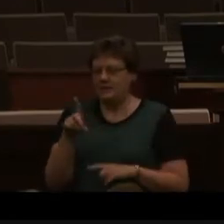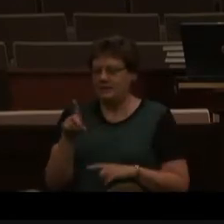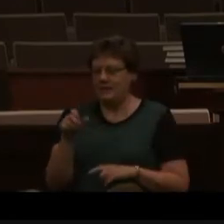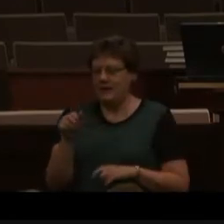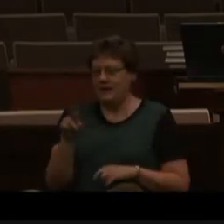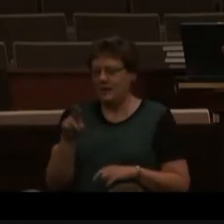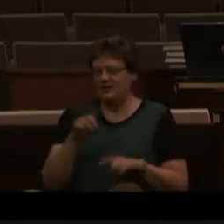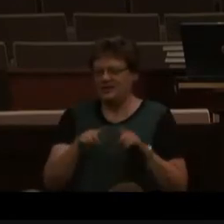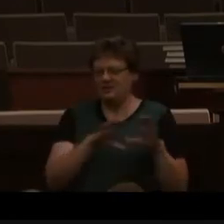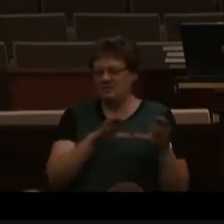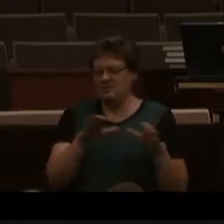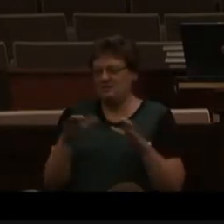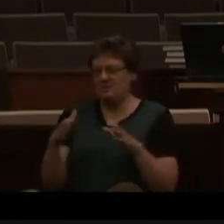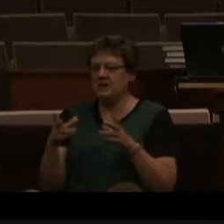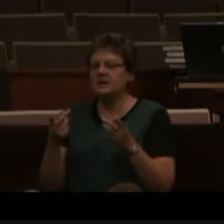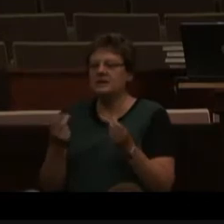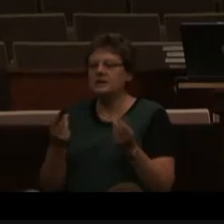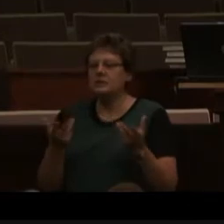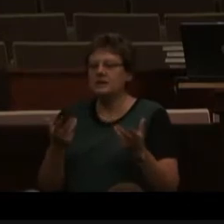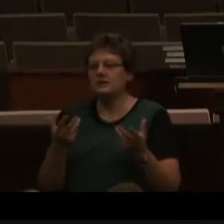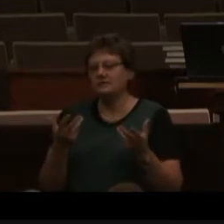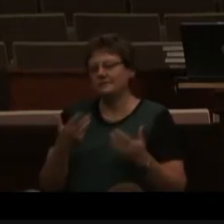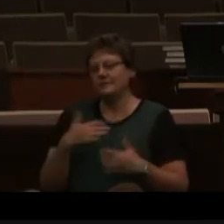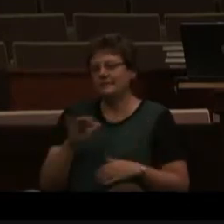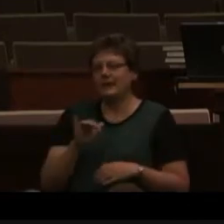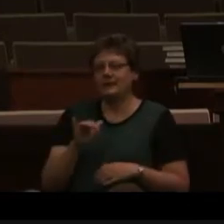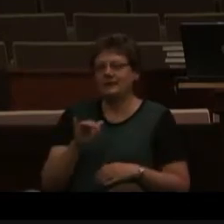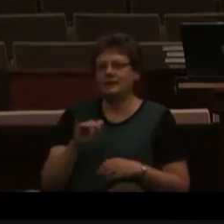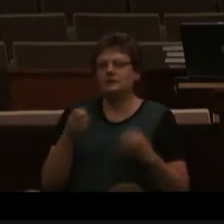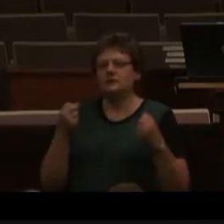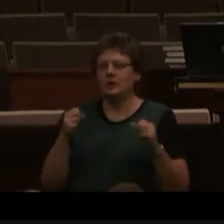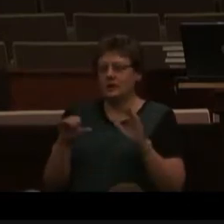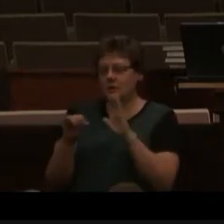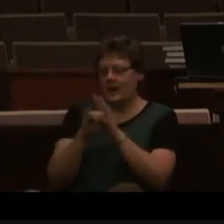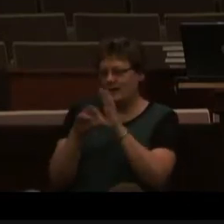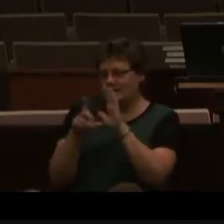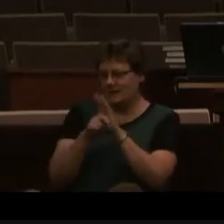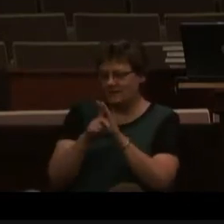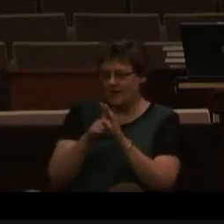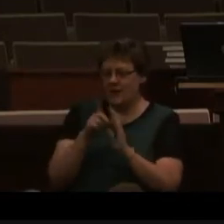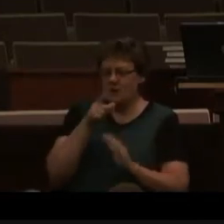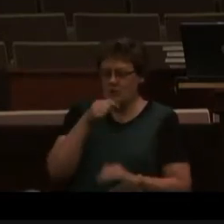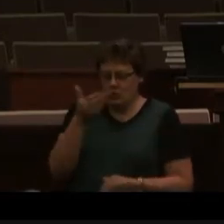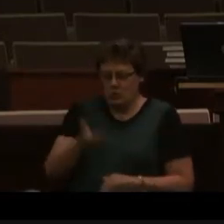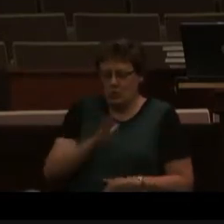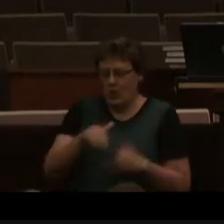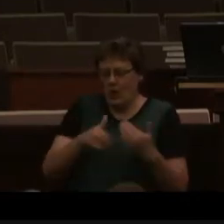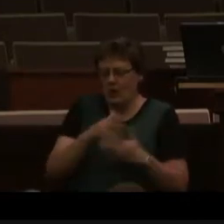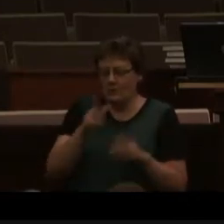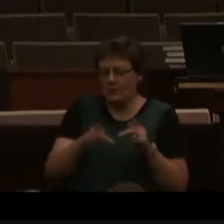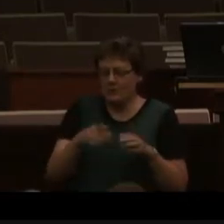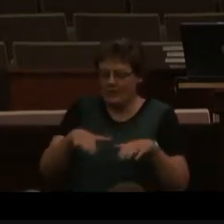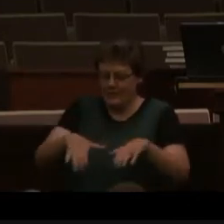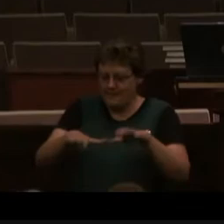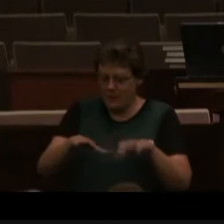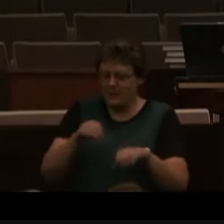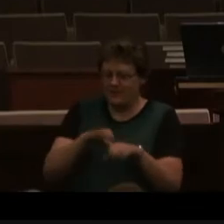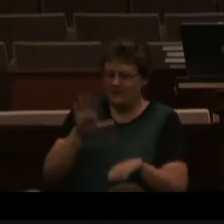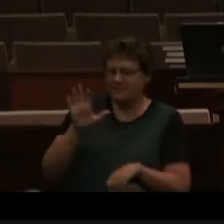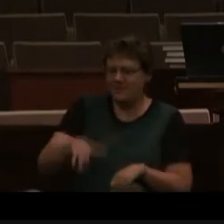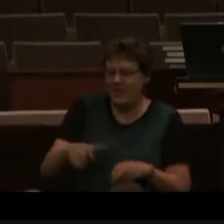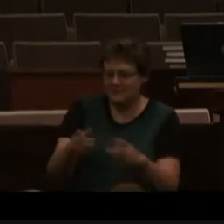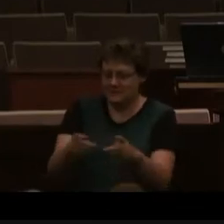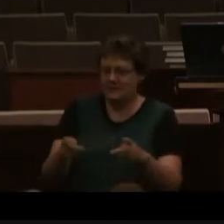chapters would say, okay, let's take a project of identifying all the people in this particular cemetery. For instance,